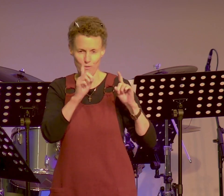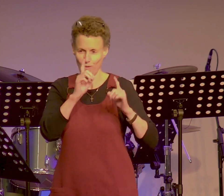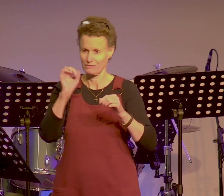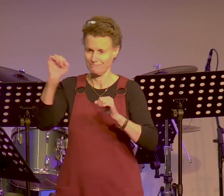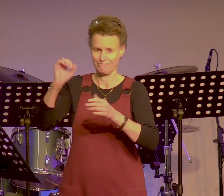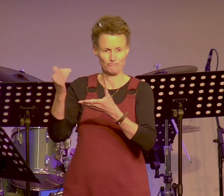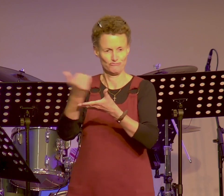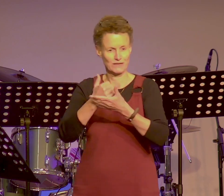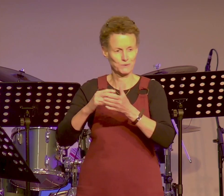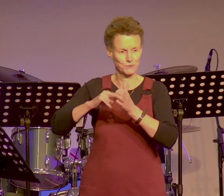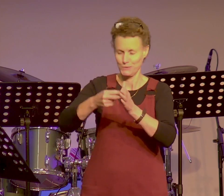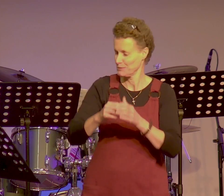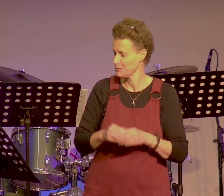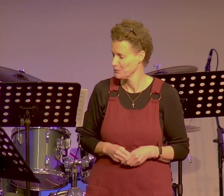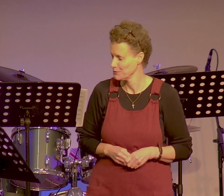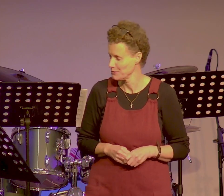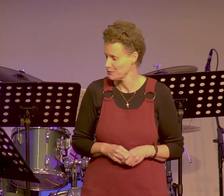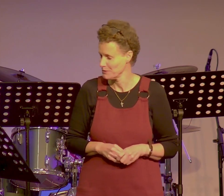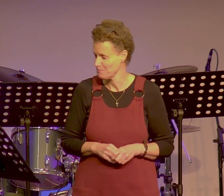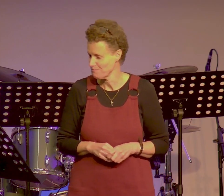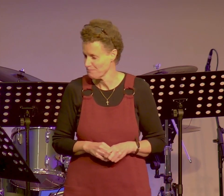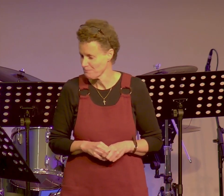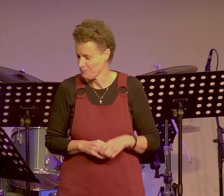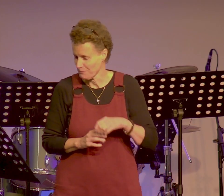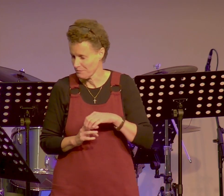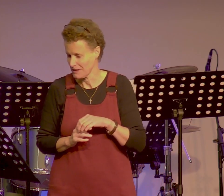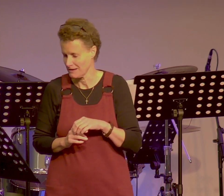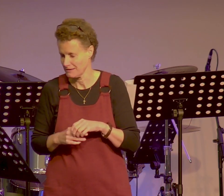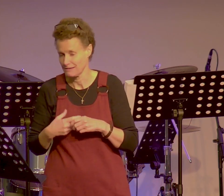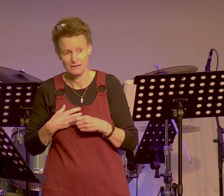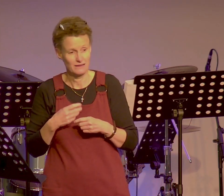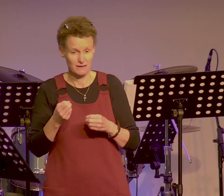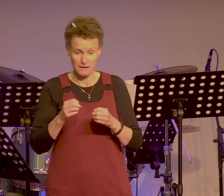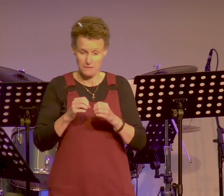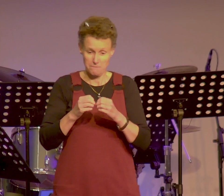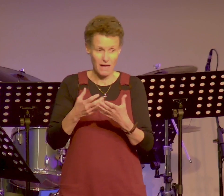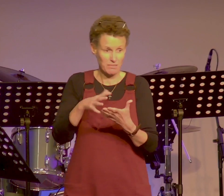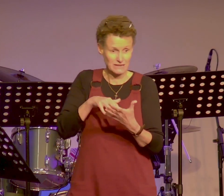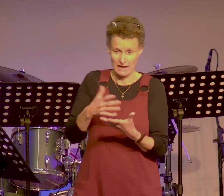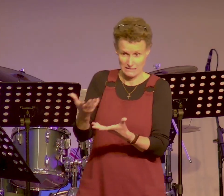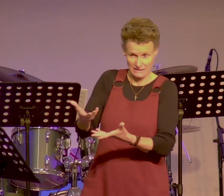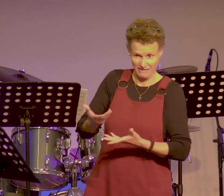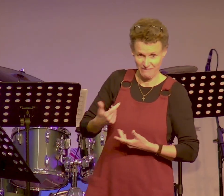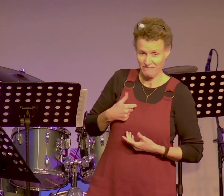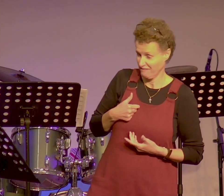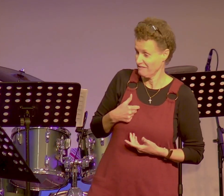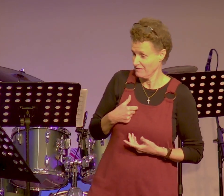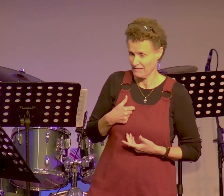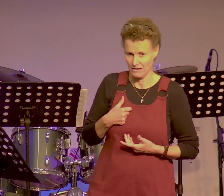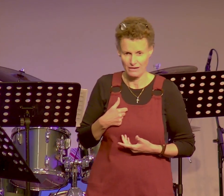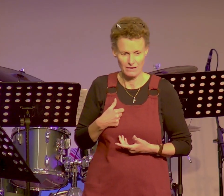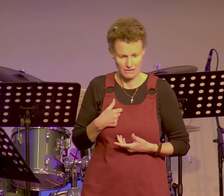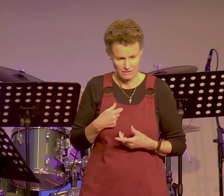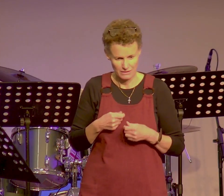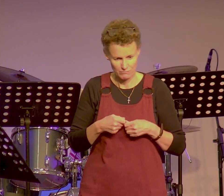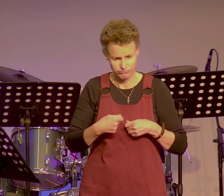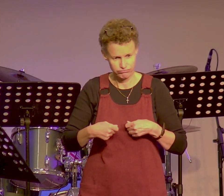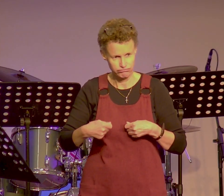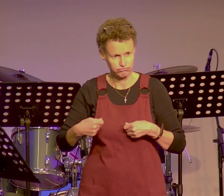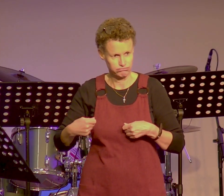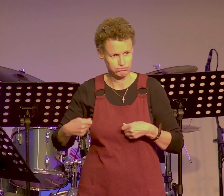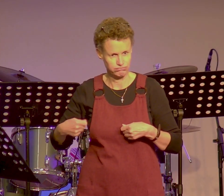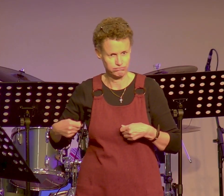and God's call to rescuing the Israelites. Now, the Bible text that was given me